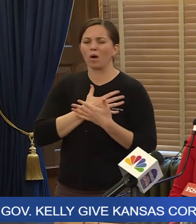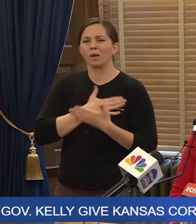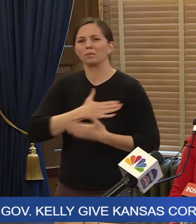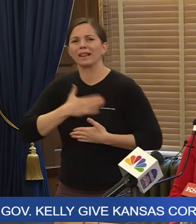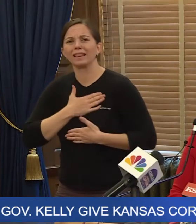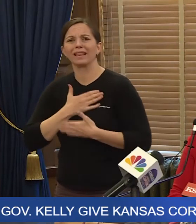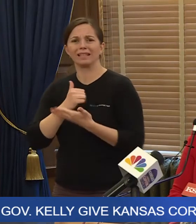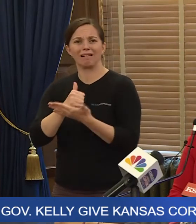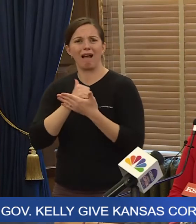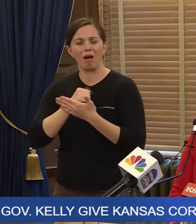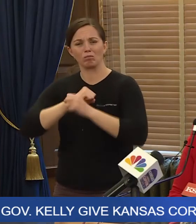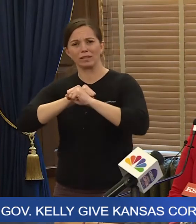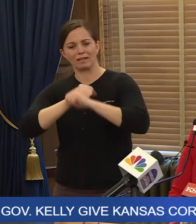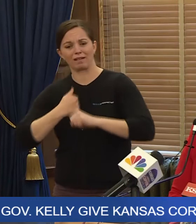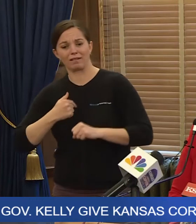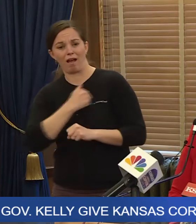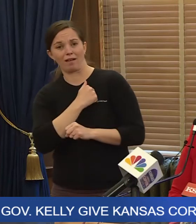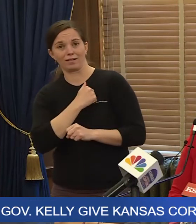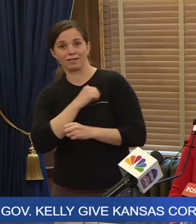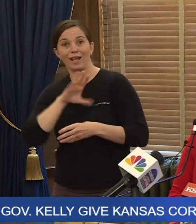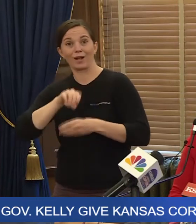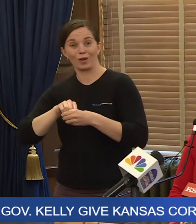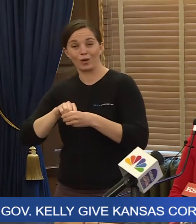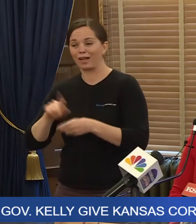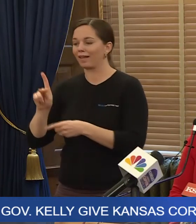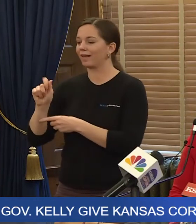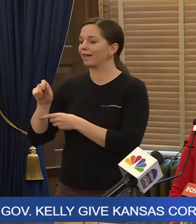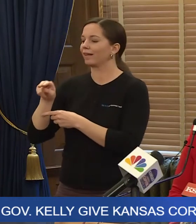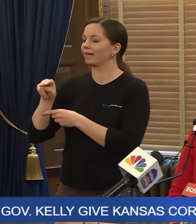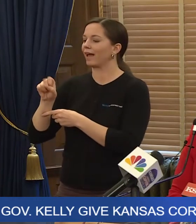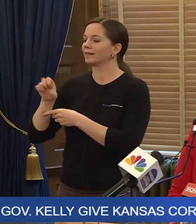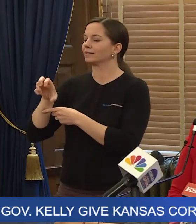this protection, including from the Kansas State Troopers